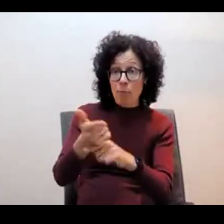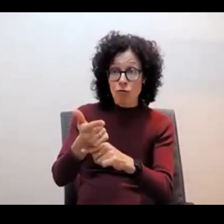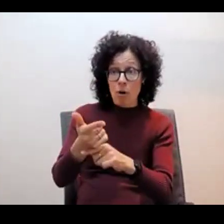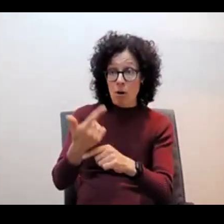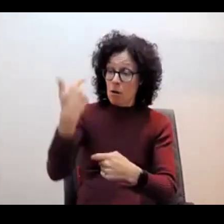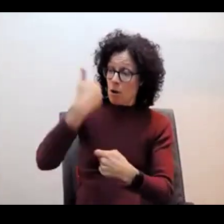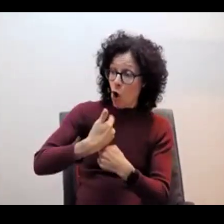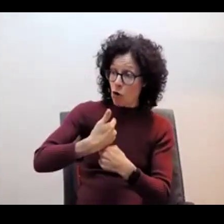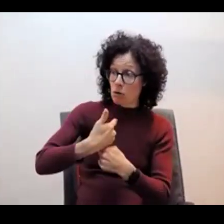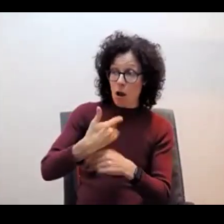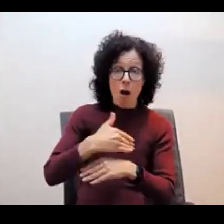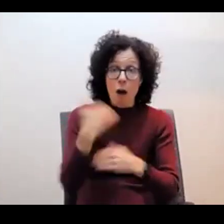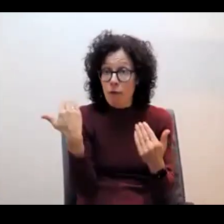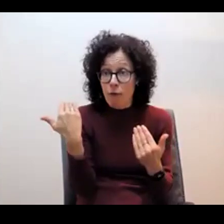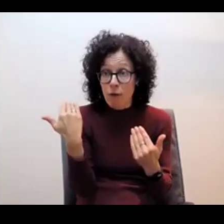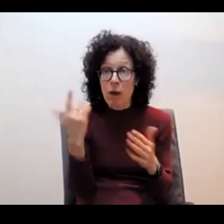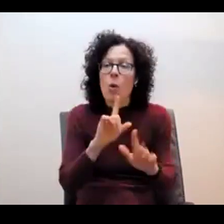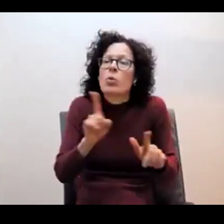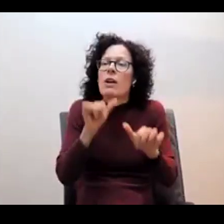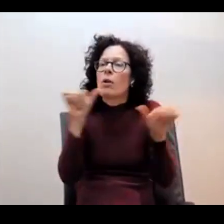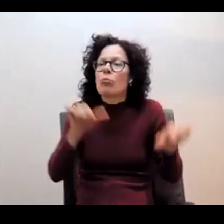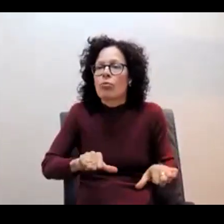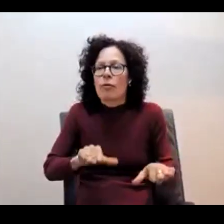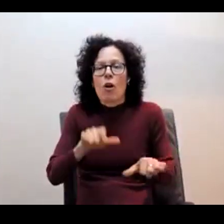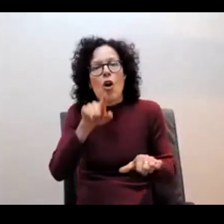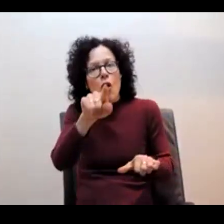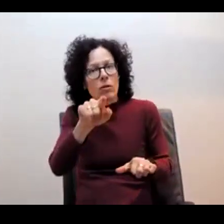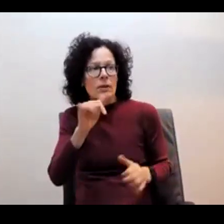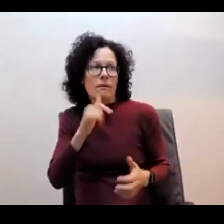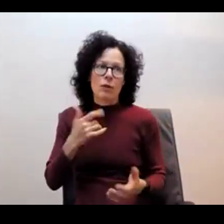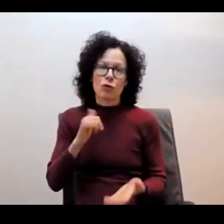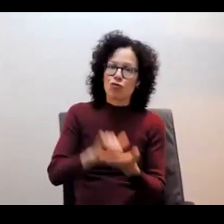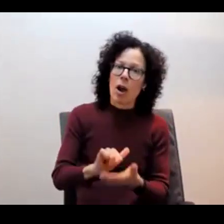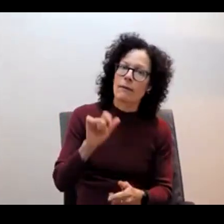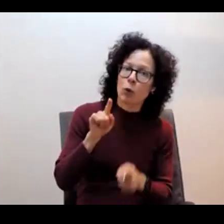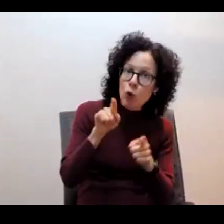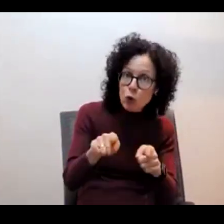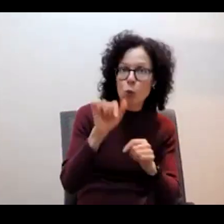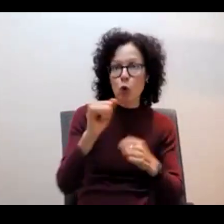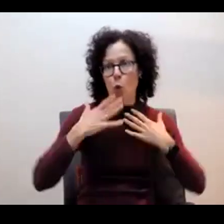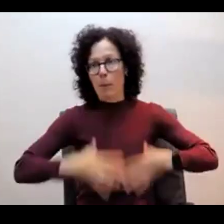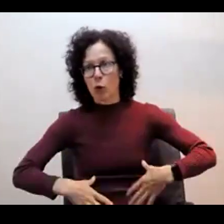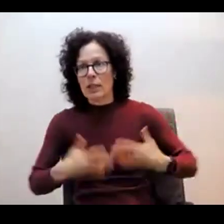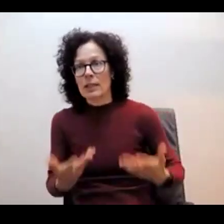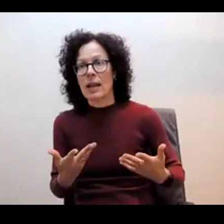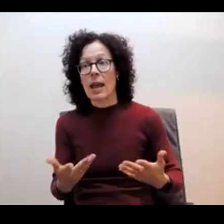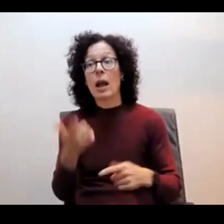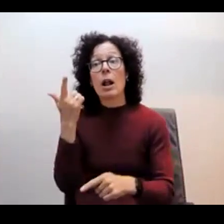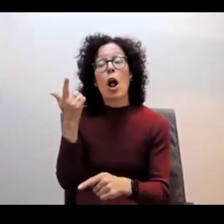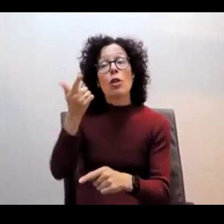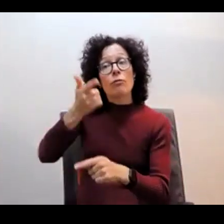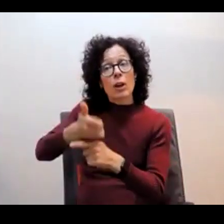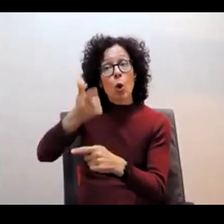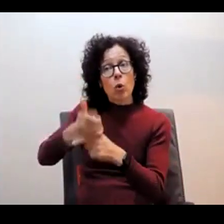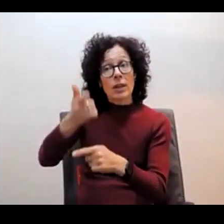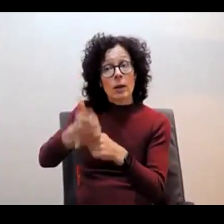as you prefer, whatever feels right for you and for your body today. We will turn off the recording for the chat at